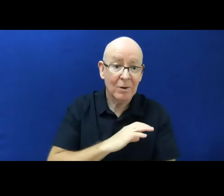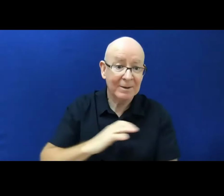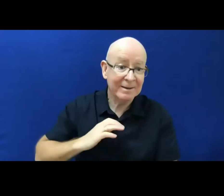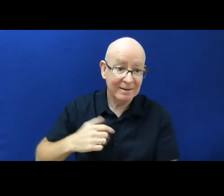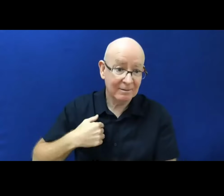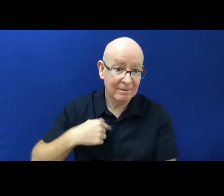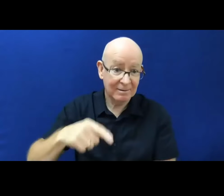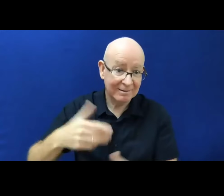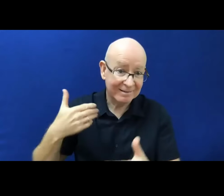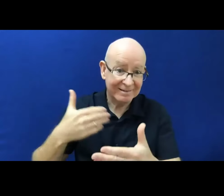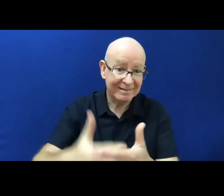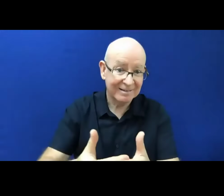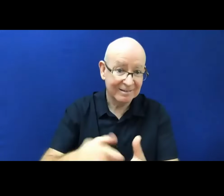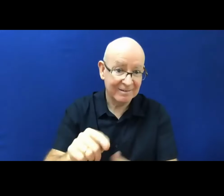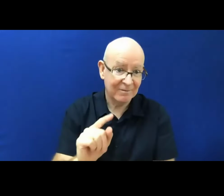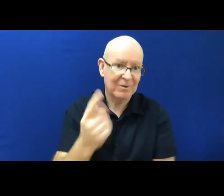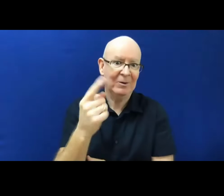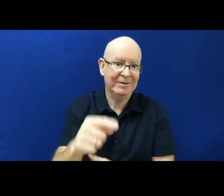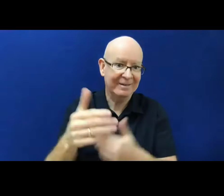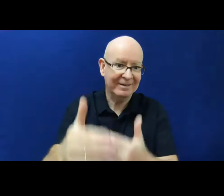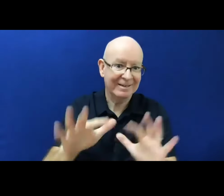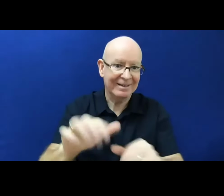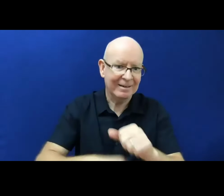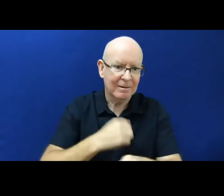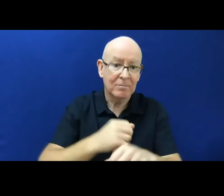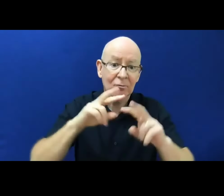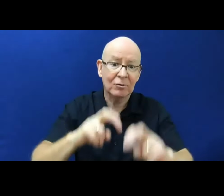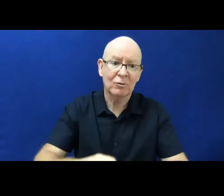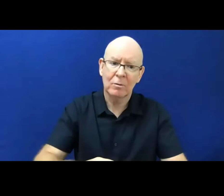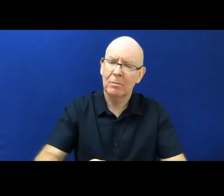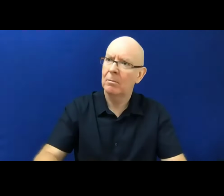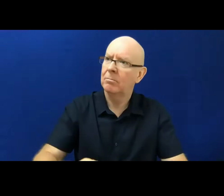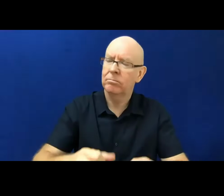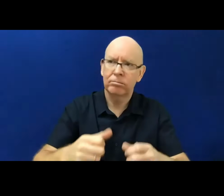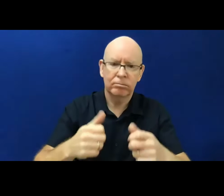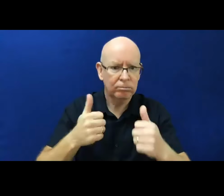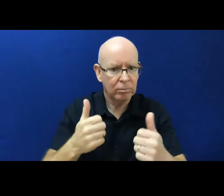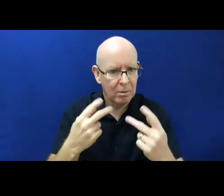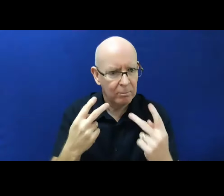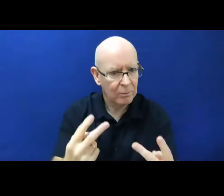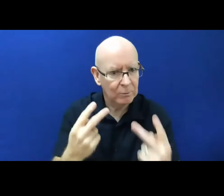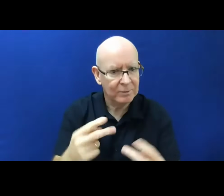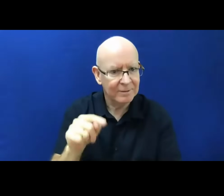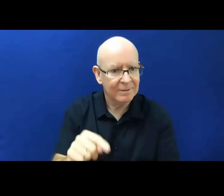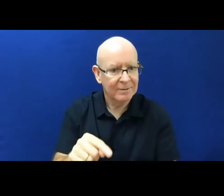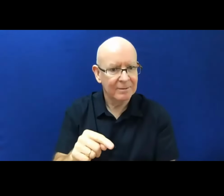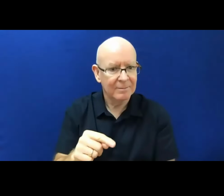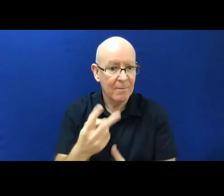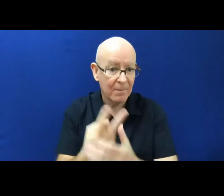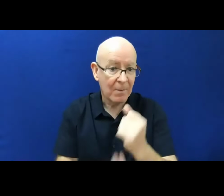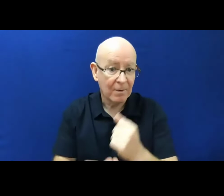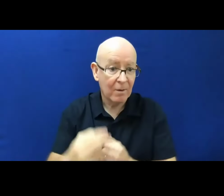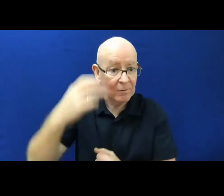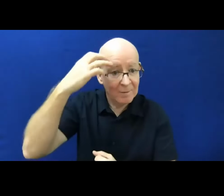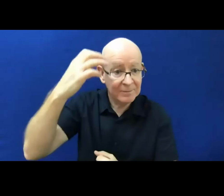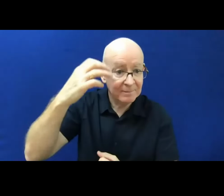society. But the research which had most impact was the research which could be used